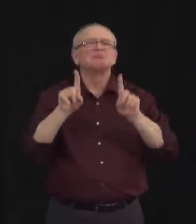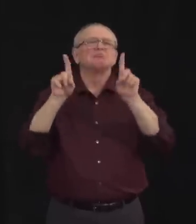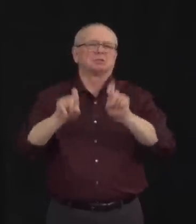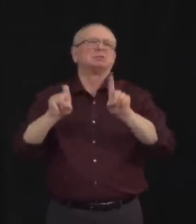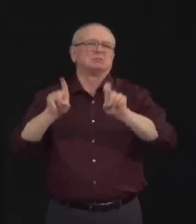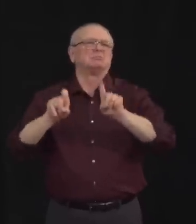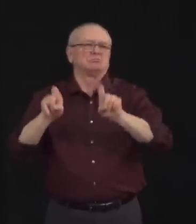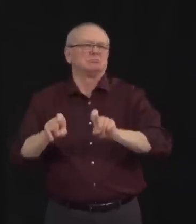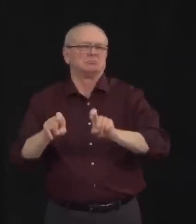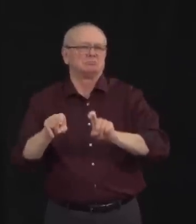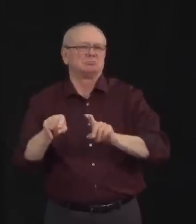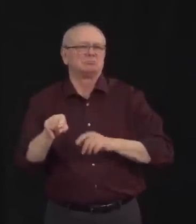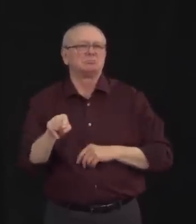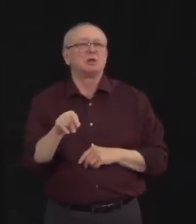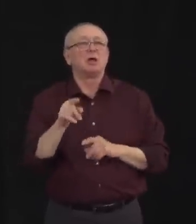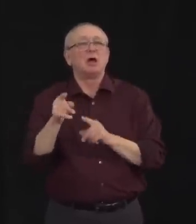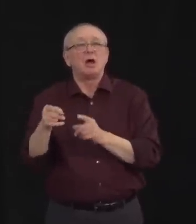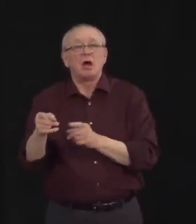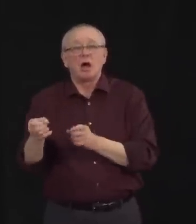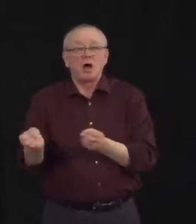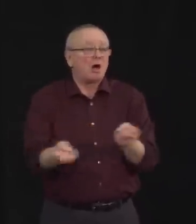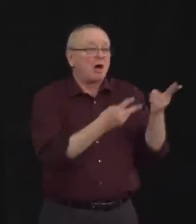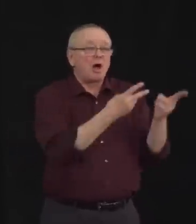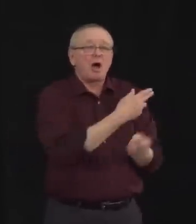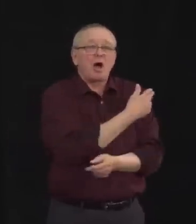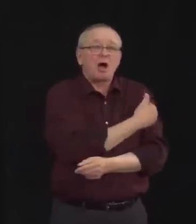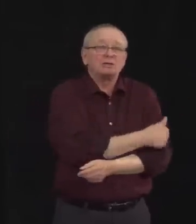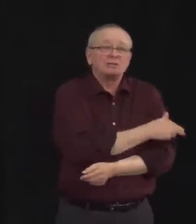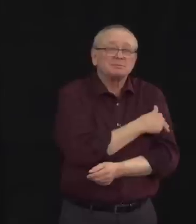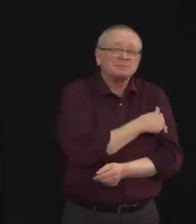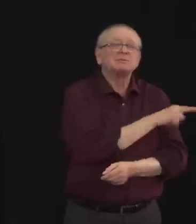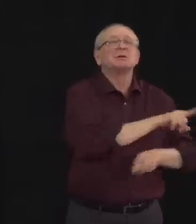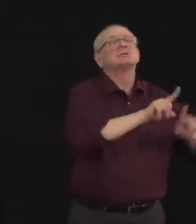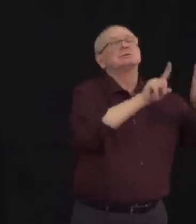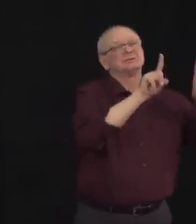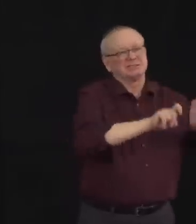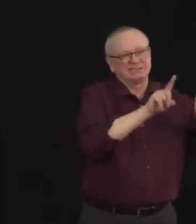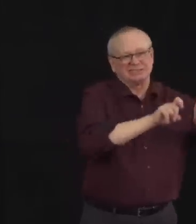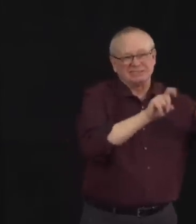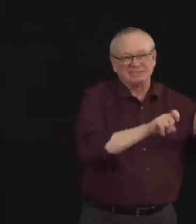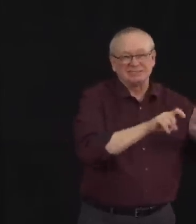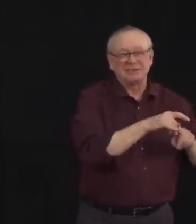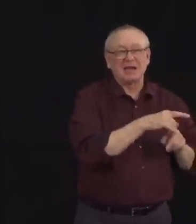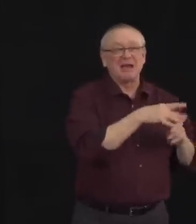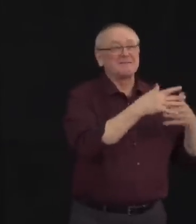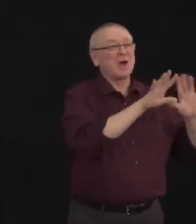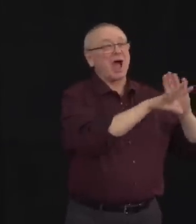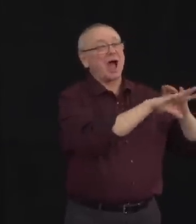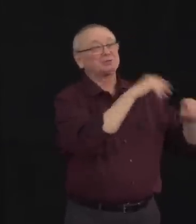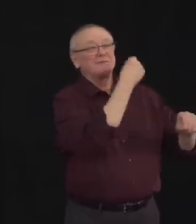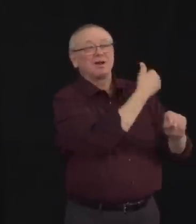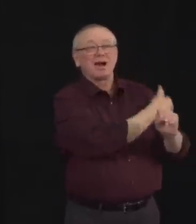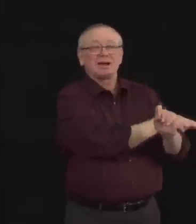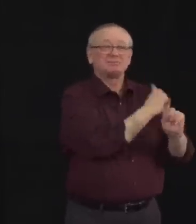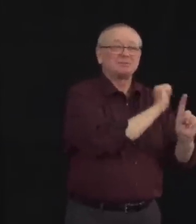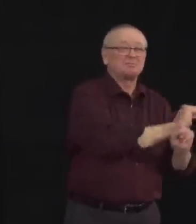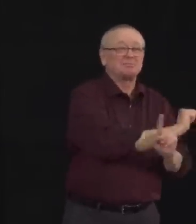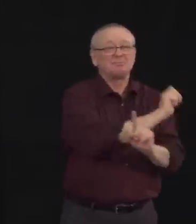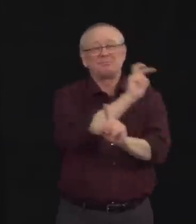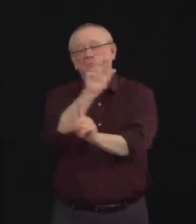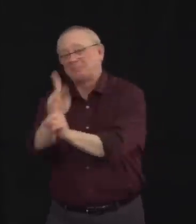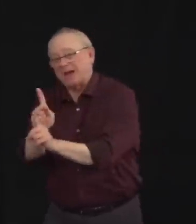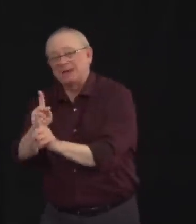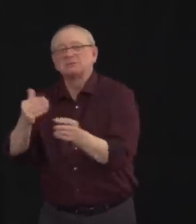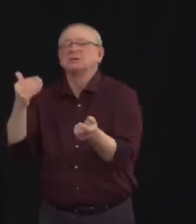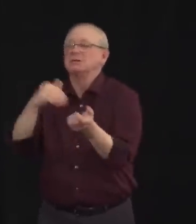to hospital or when they are discharged from hospital back to a facility. We will continue to use all the tools available